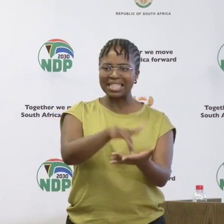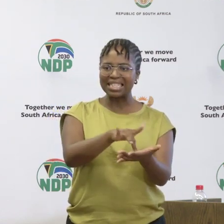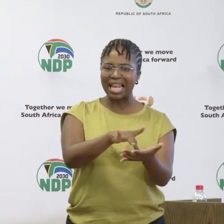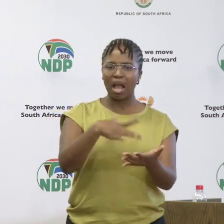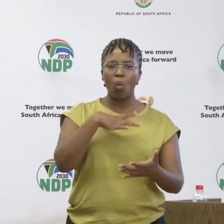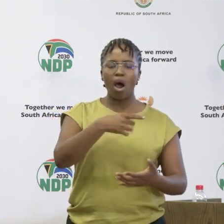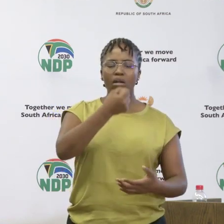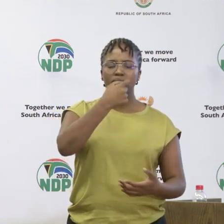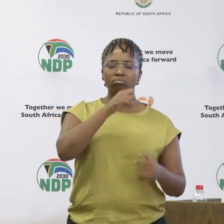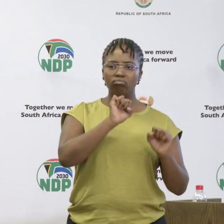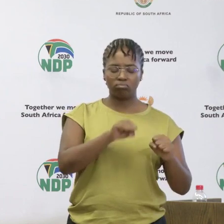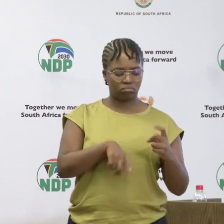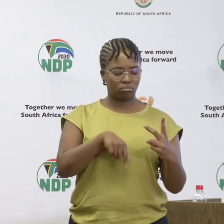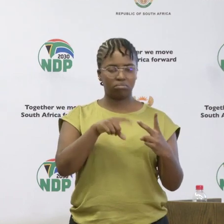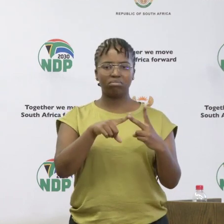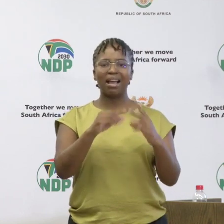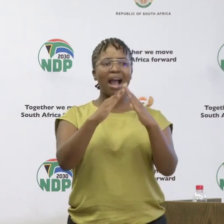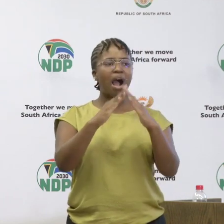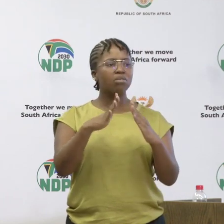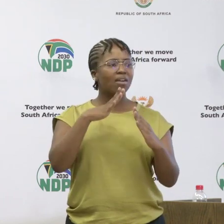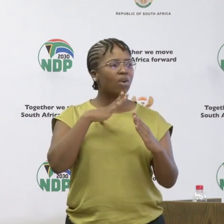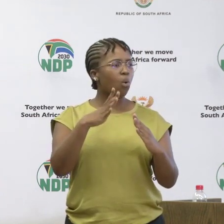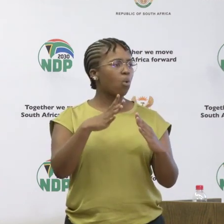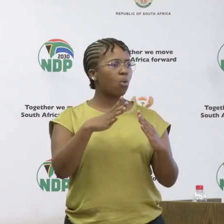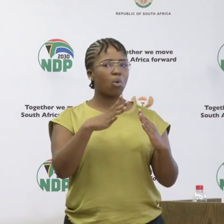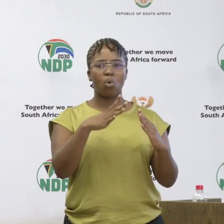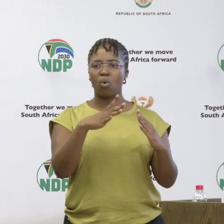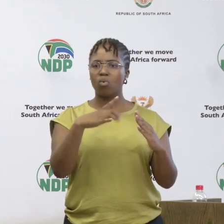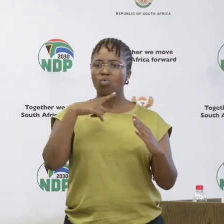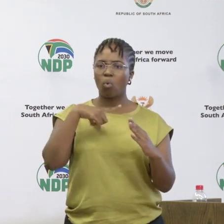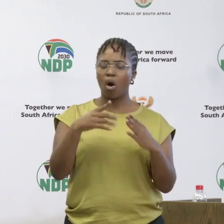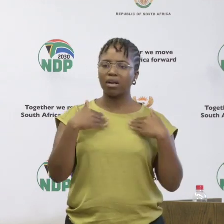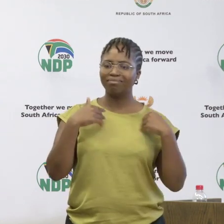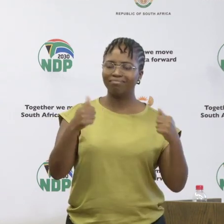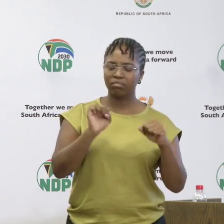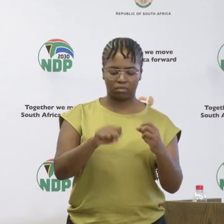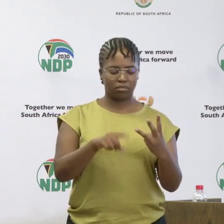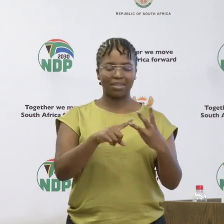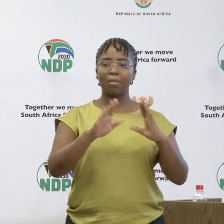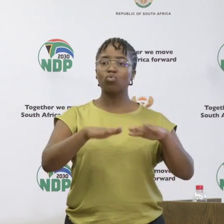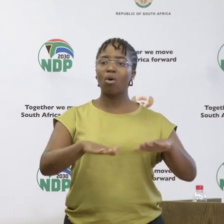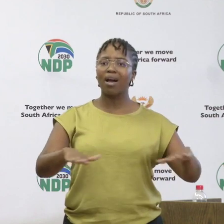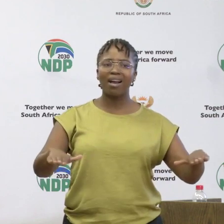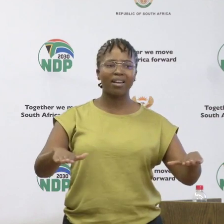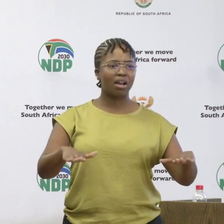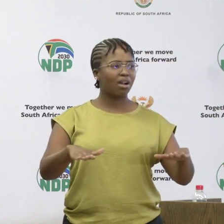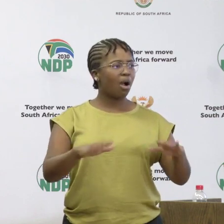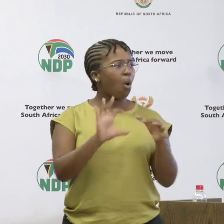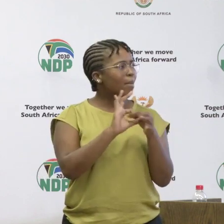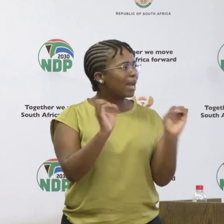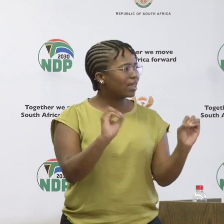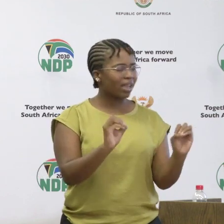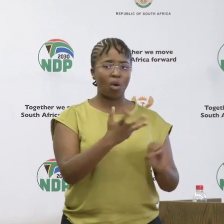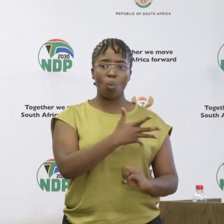centers and halfway houses. It's child and youth care centers. It's shelters for victims of crime and